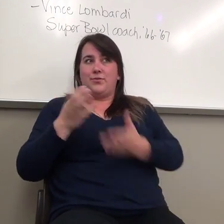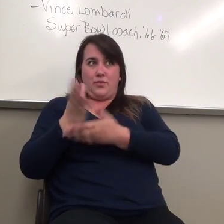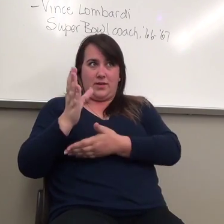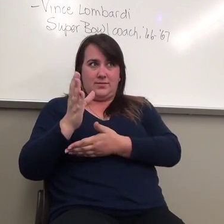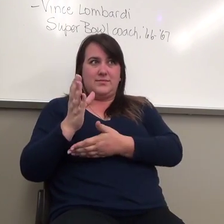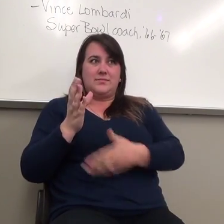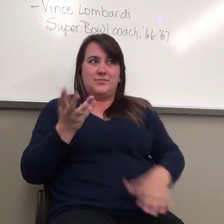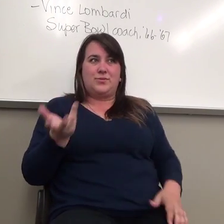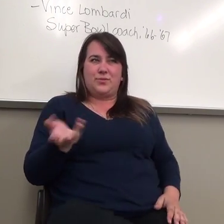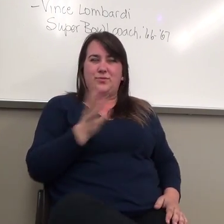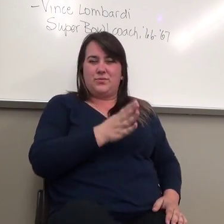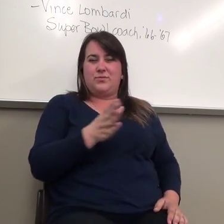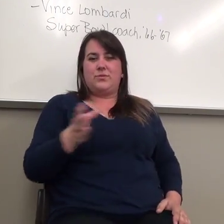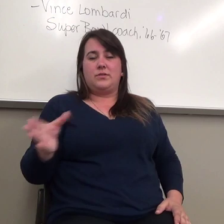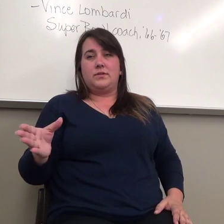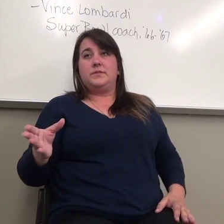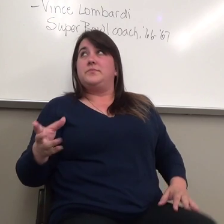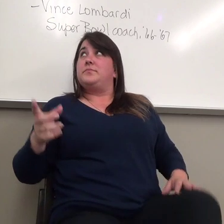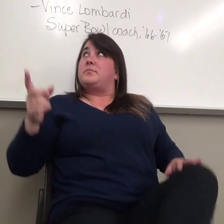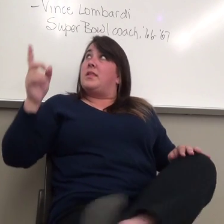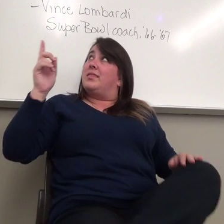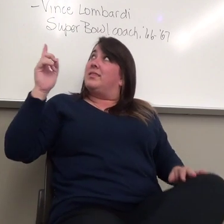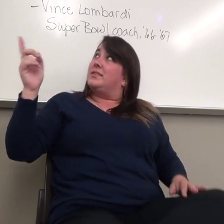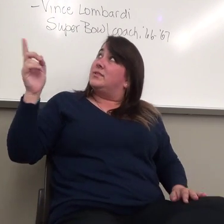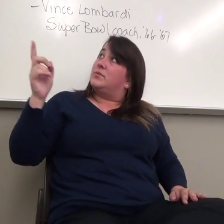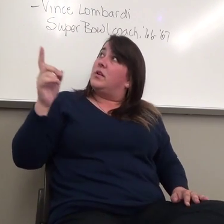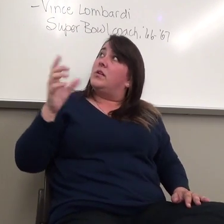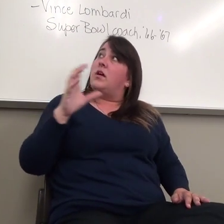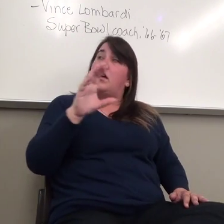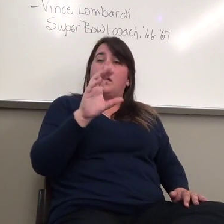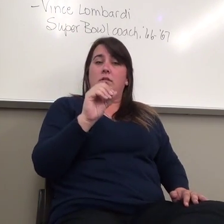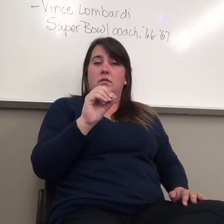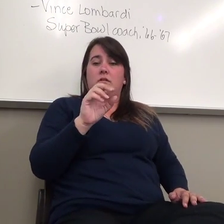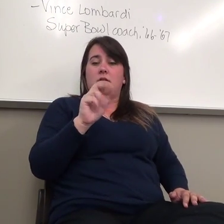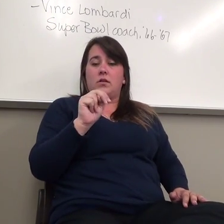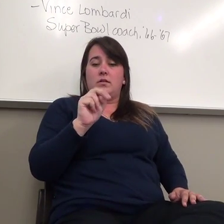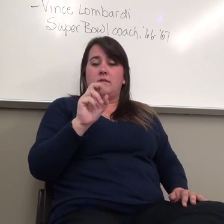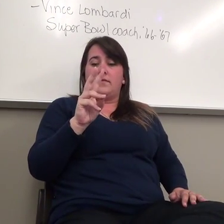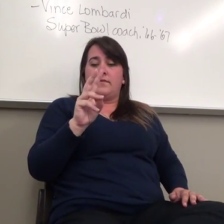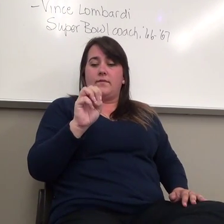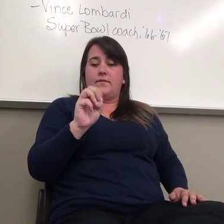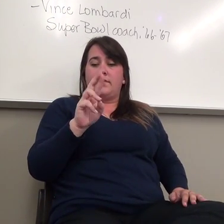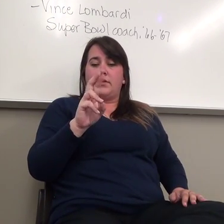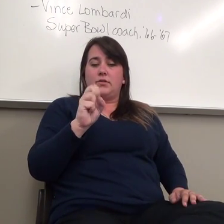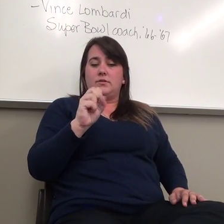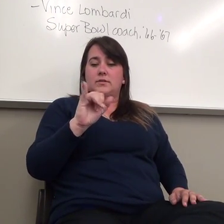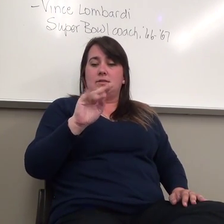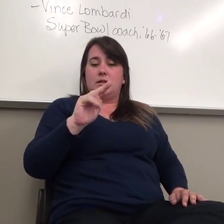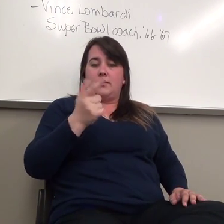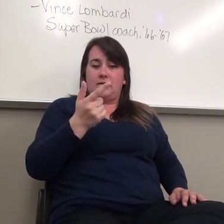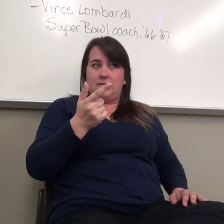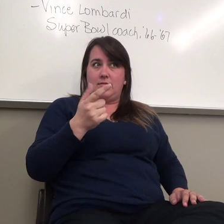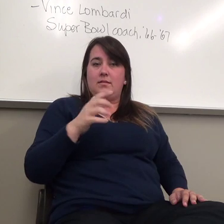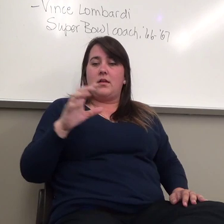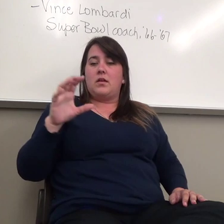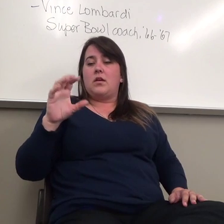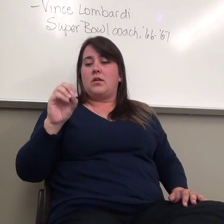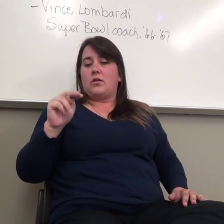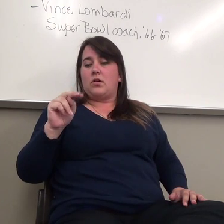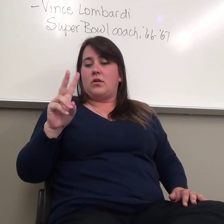Then this is an odd one. It's kind of in its own category. So what we need to